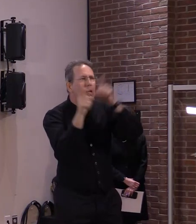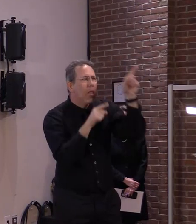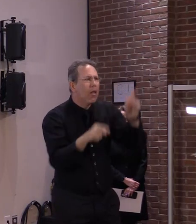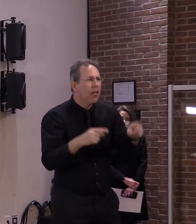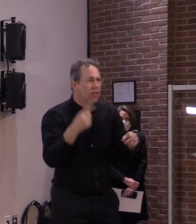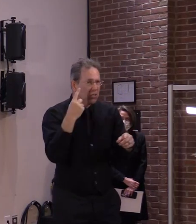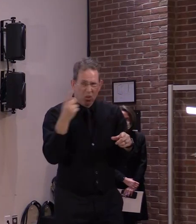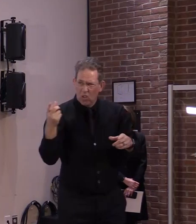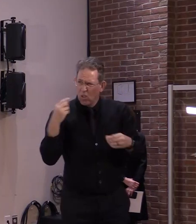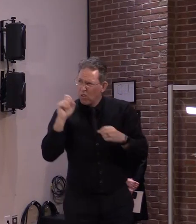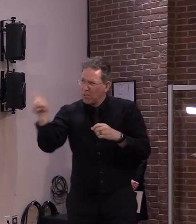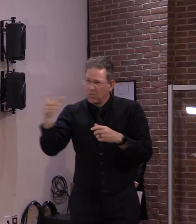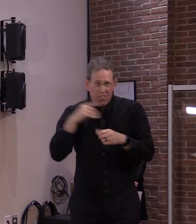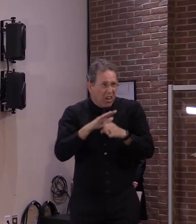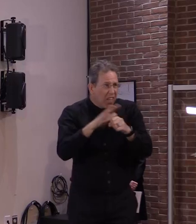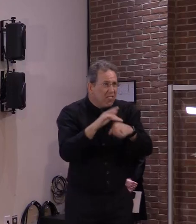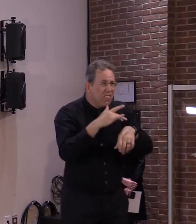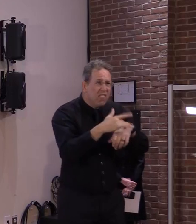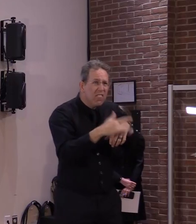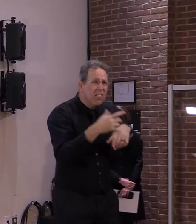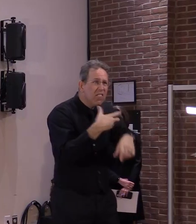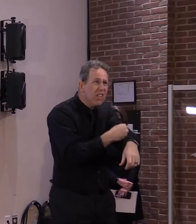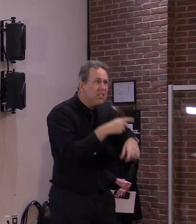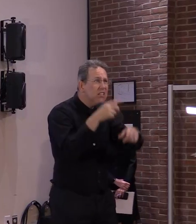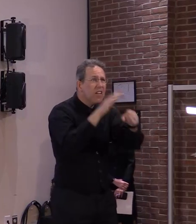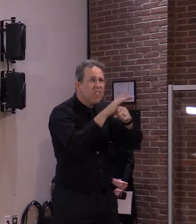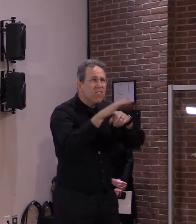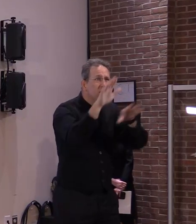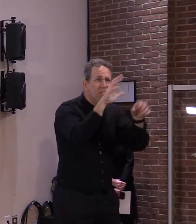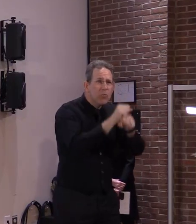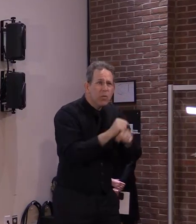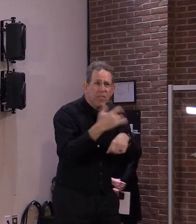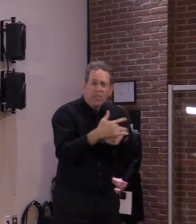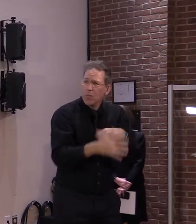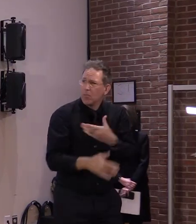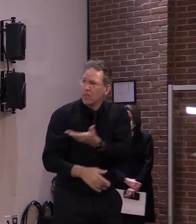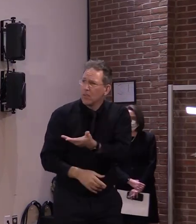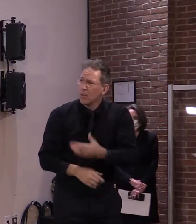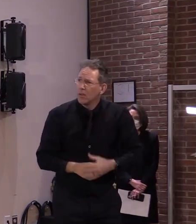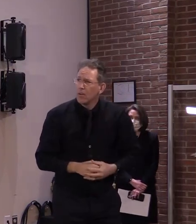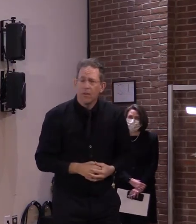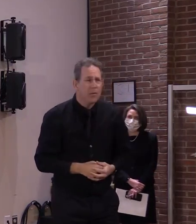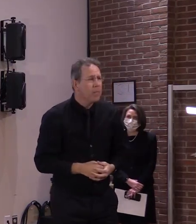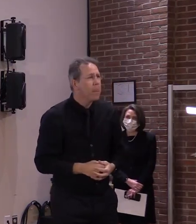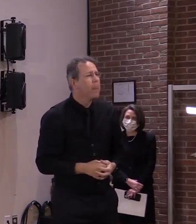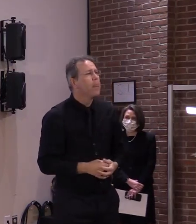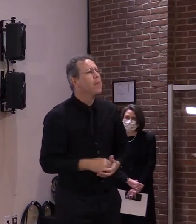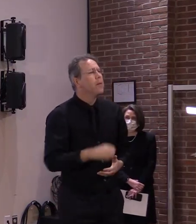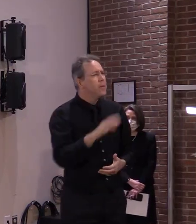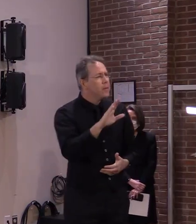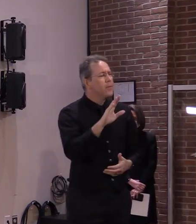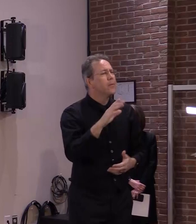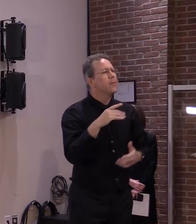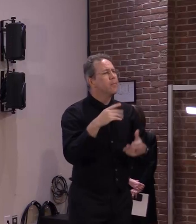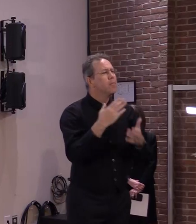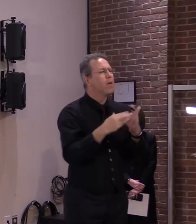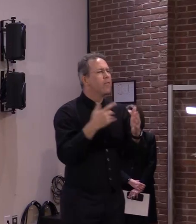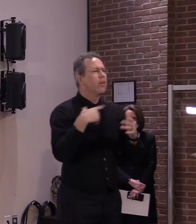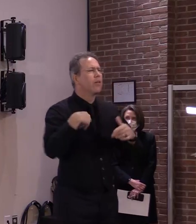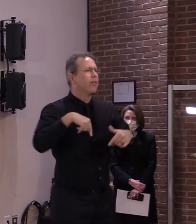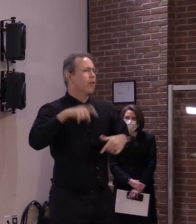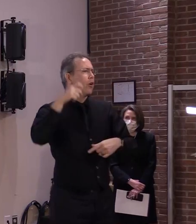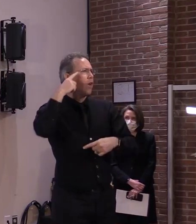doing that. Yeah, and part of that's gonna actually help be helped answered by the governor when he comes back from the White House call about how